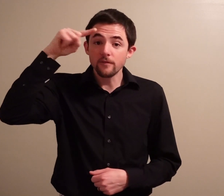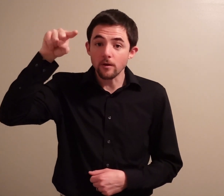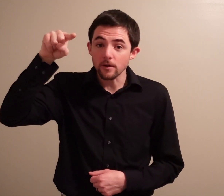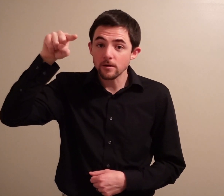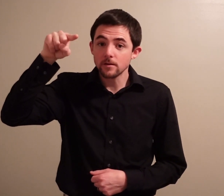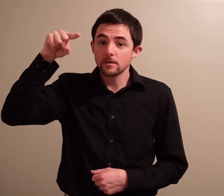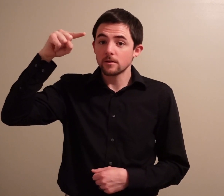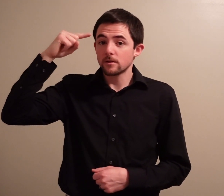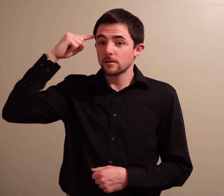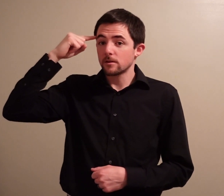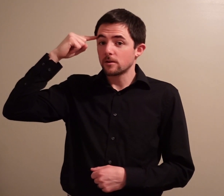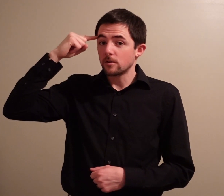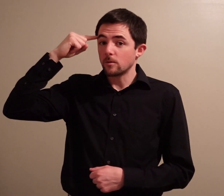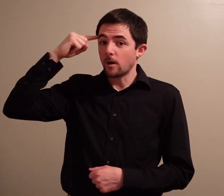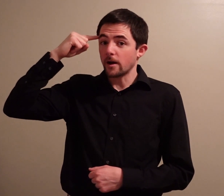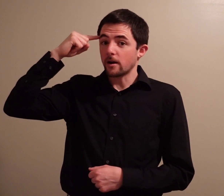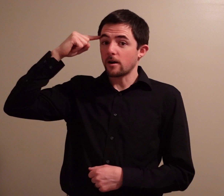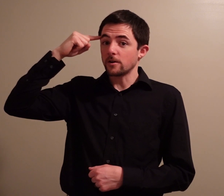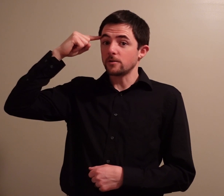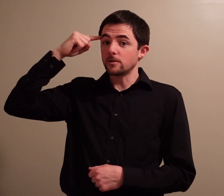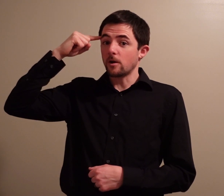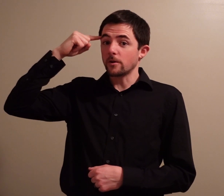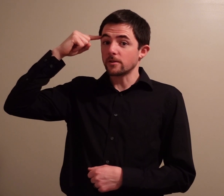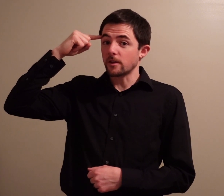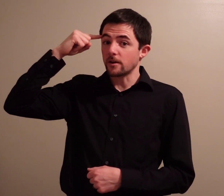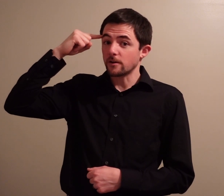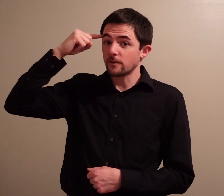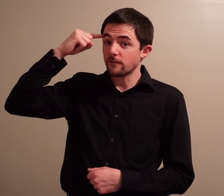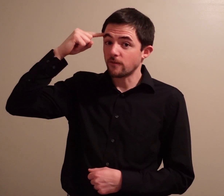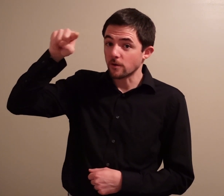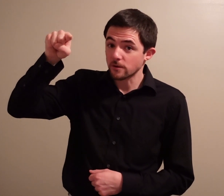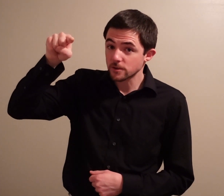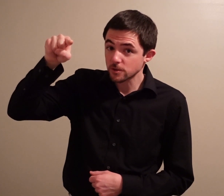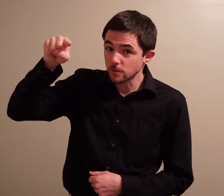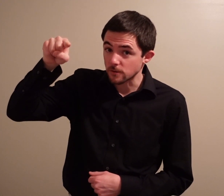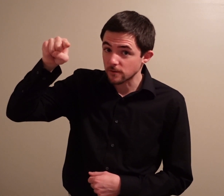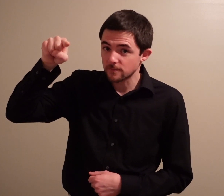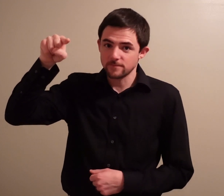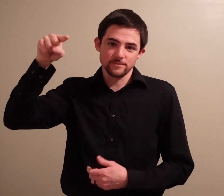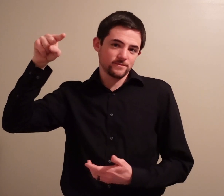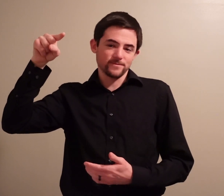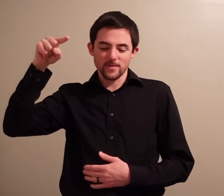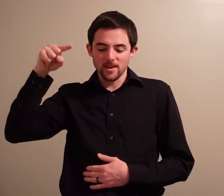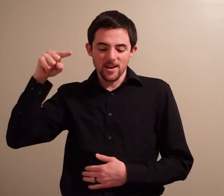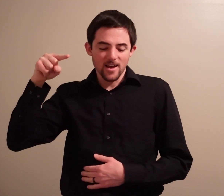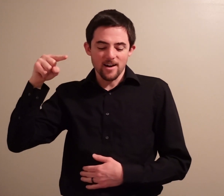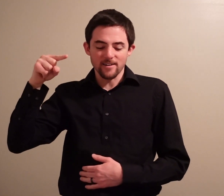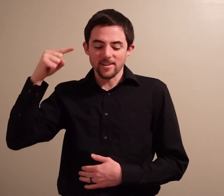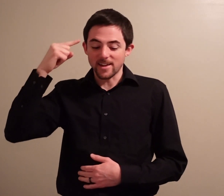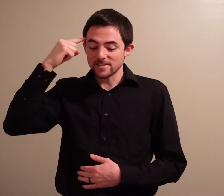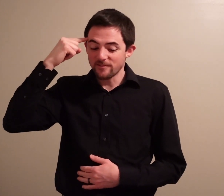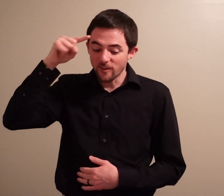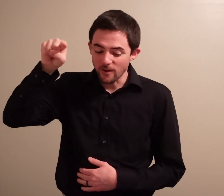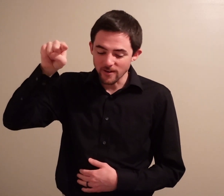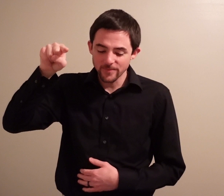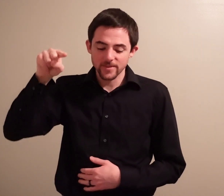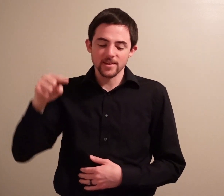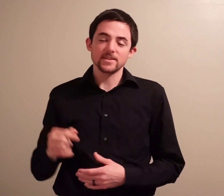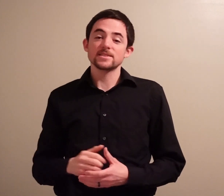For. Why are you going there for school? Alright, that's for. Sign